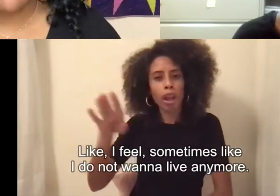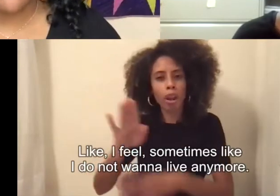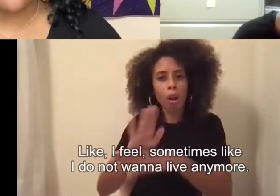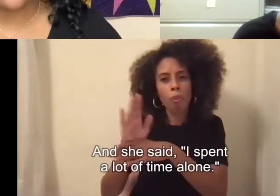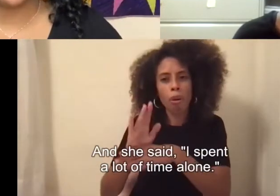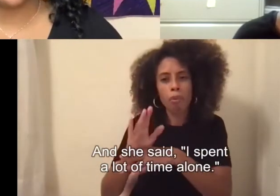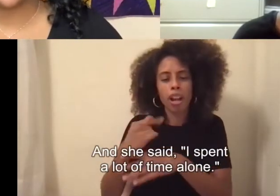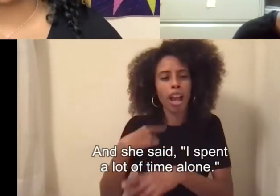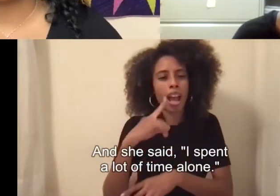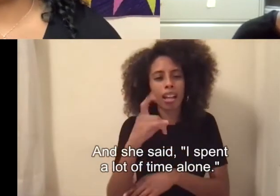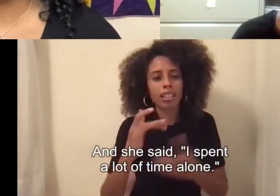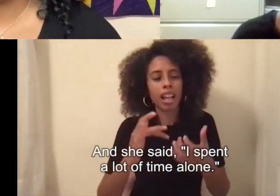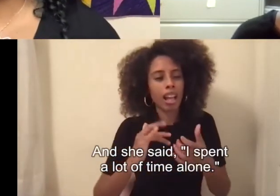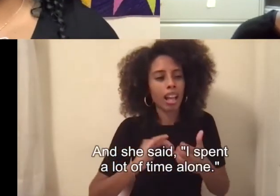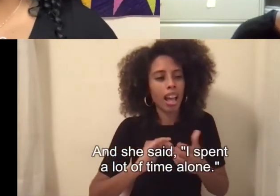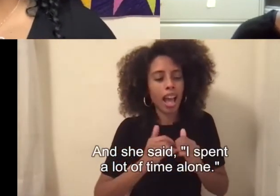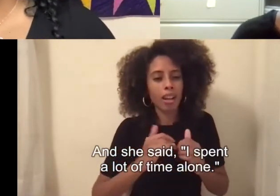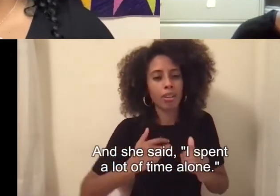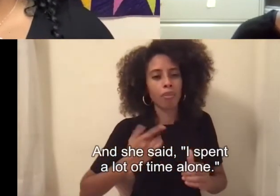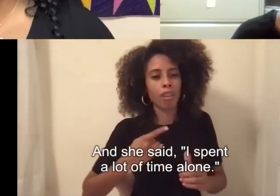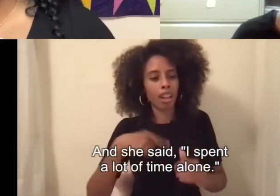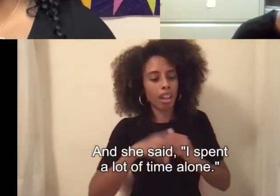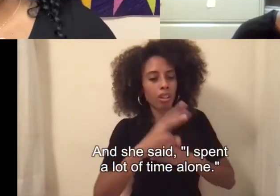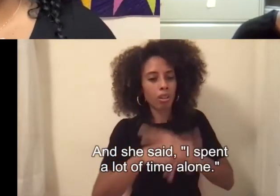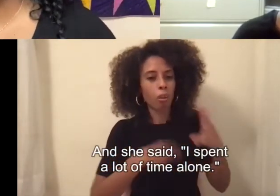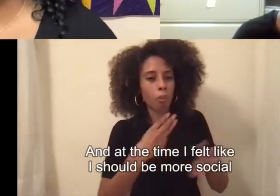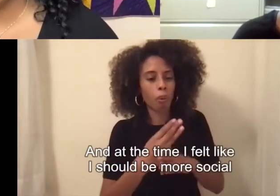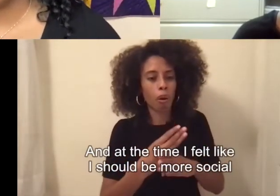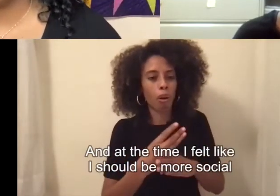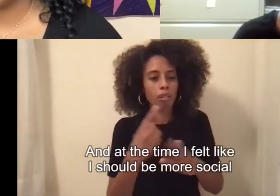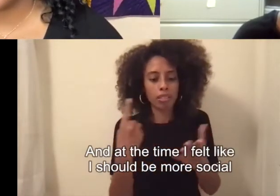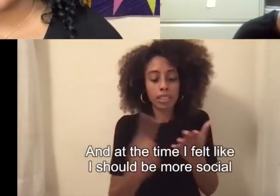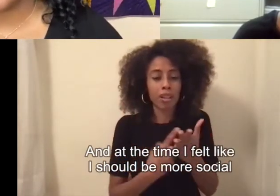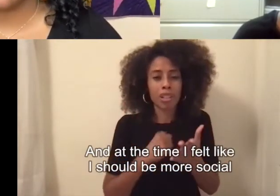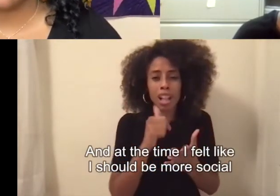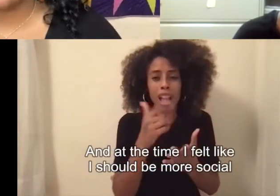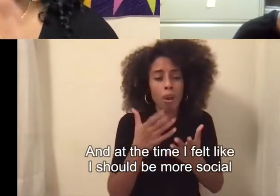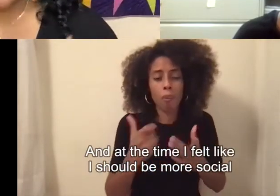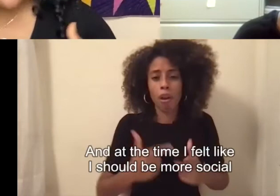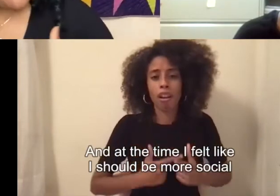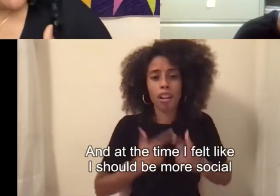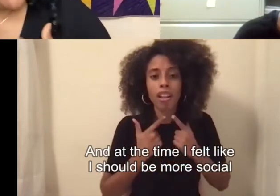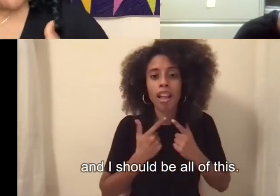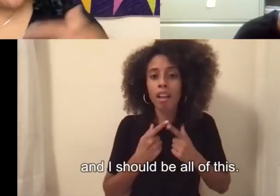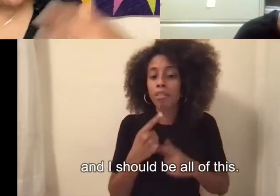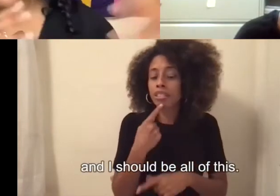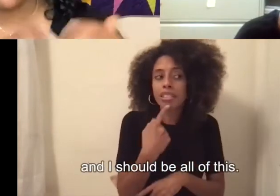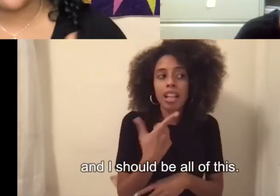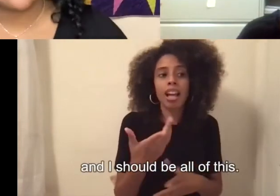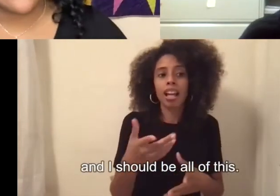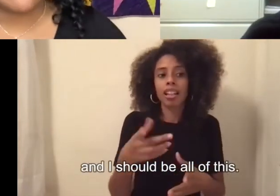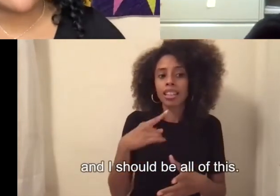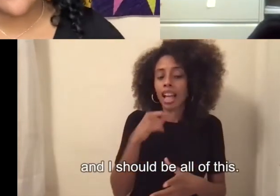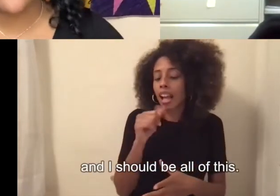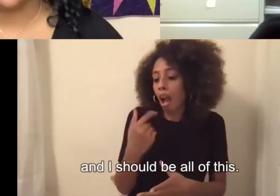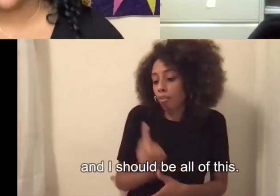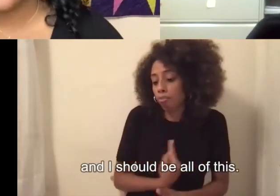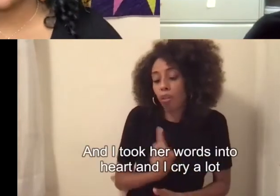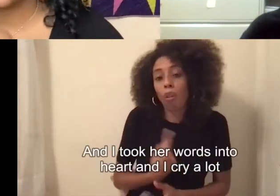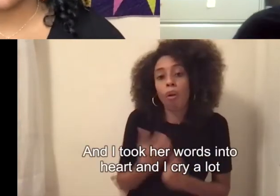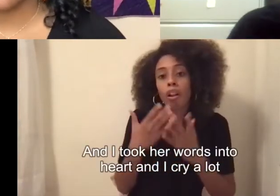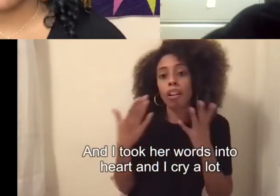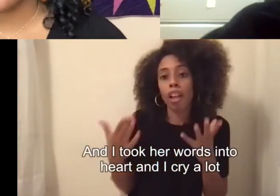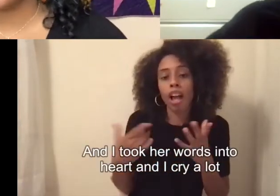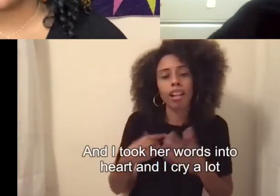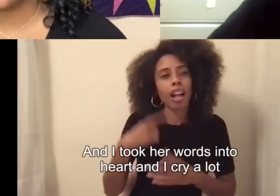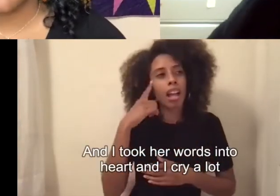live anymore. And she said, I spend a lot of time alone. And at the time I felt like I should be more social and I should be all of this. And I was like, and